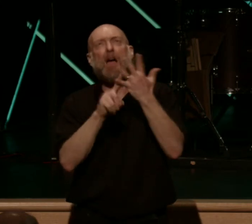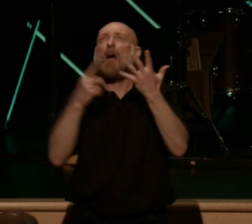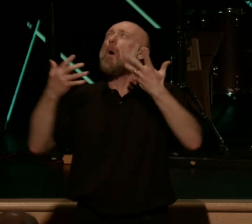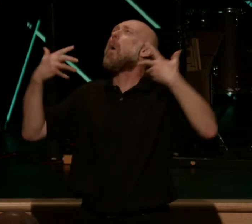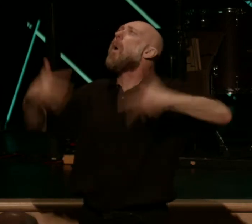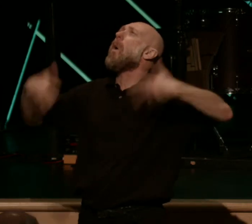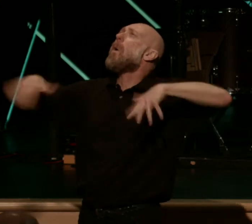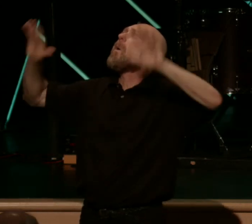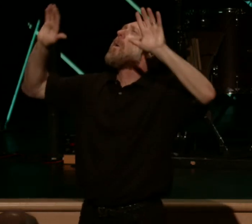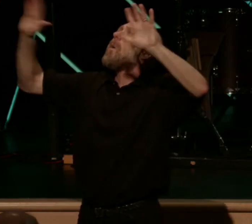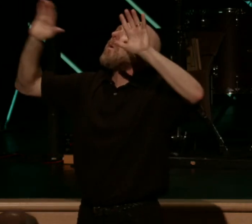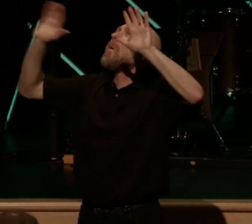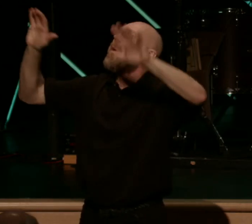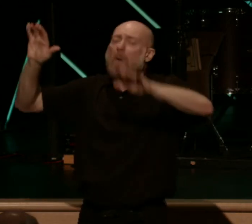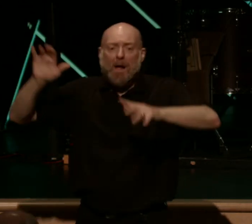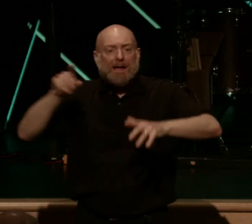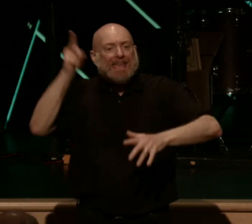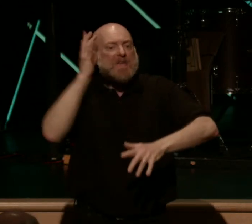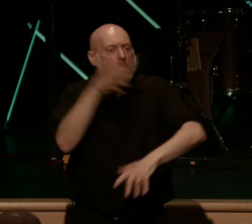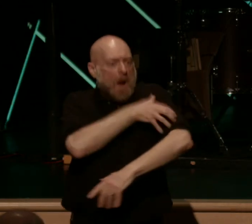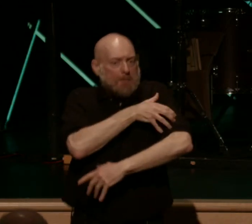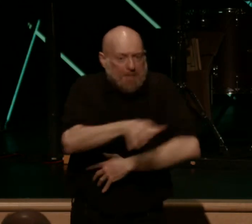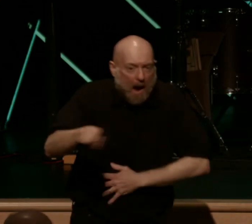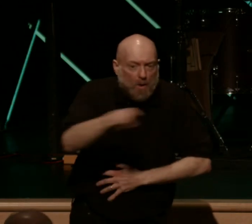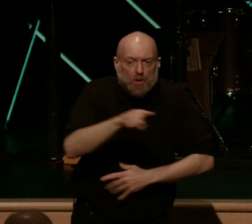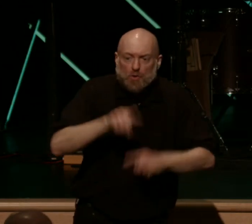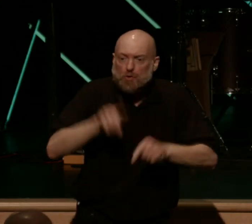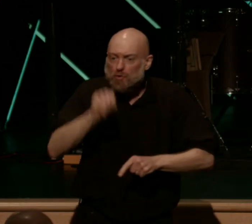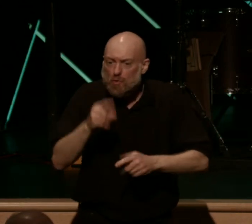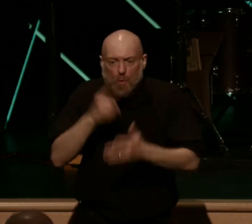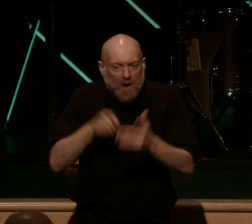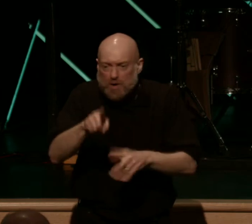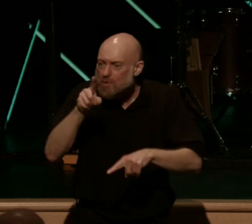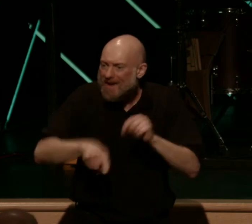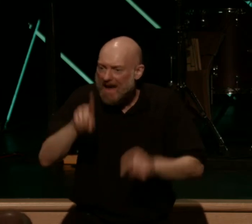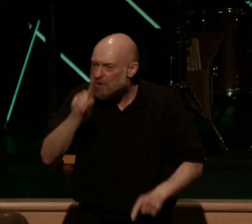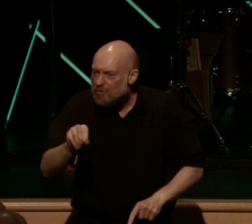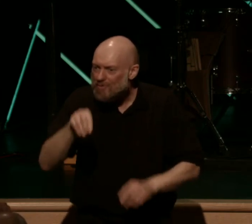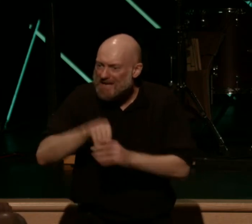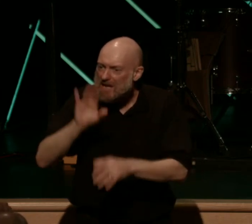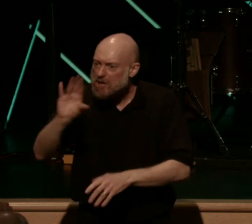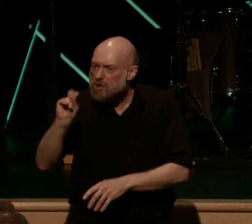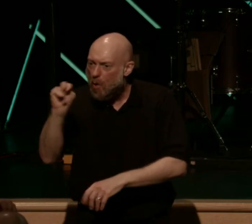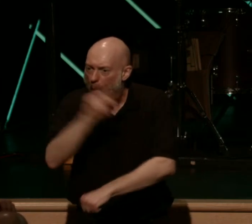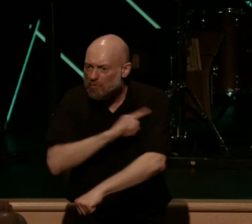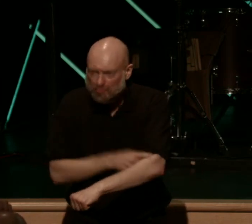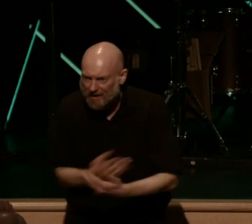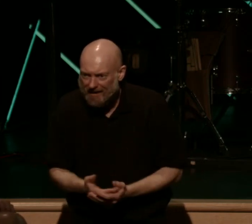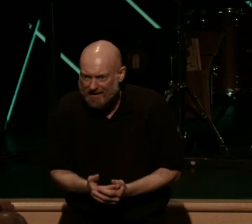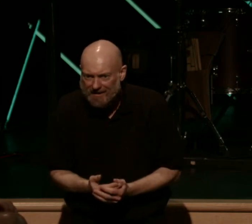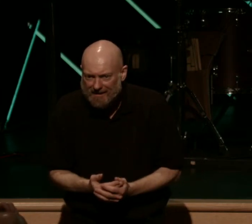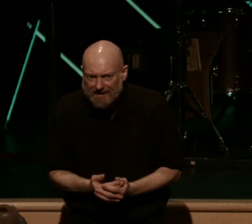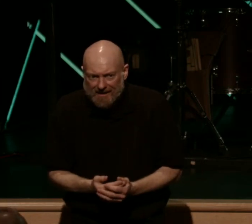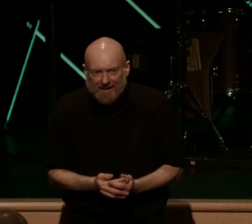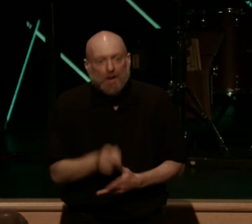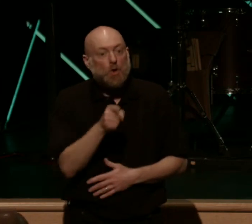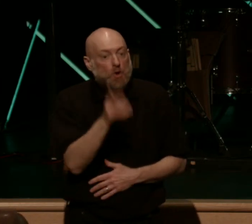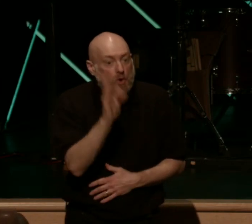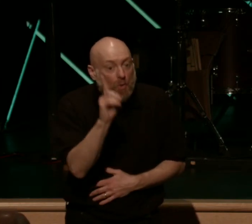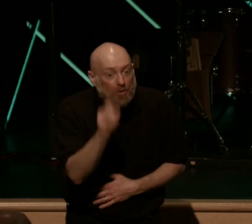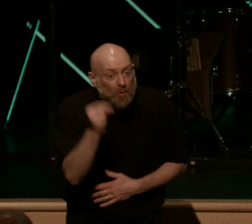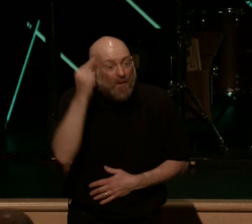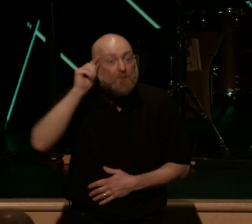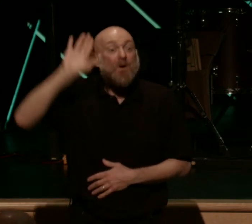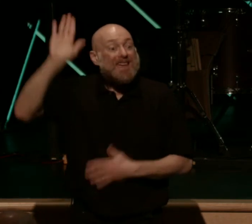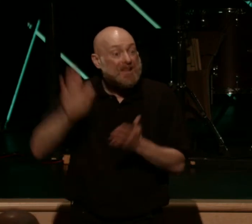Jesus Christ and empower you to do what you cannot do on your own. And he will do it for his